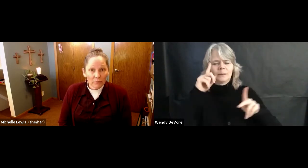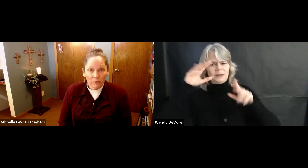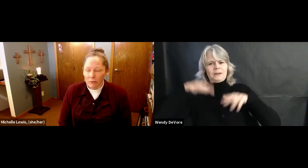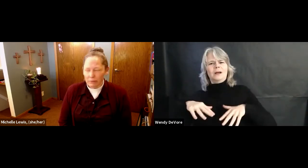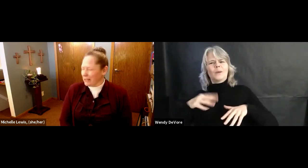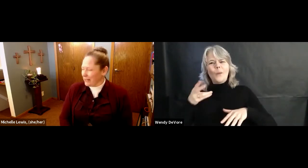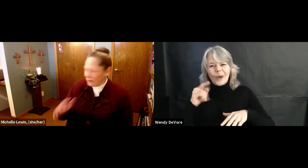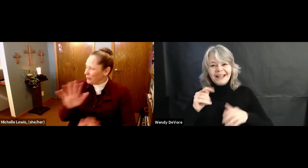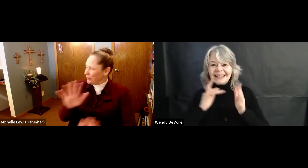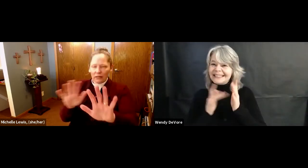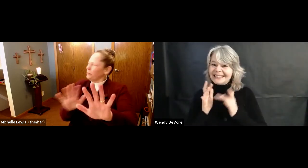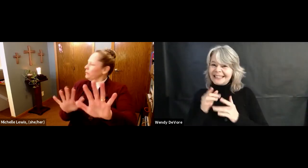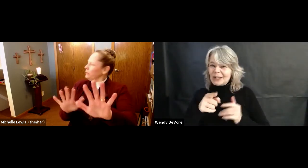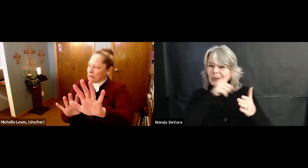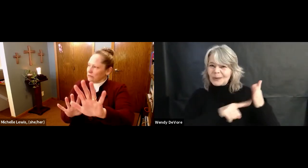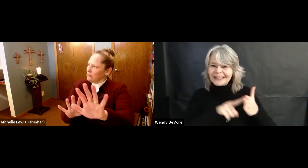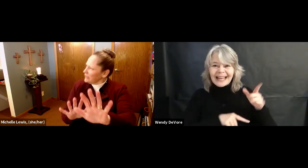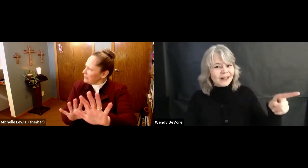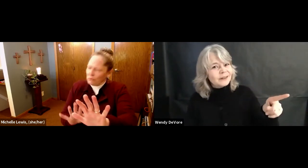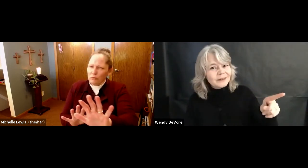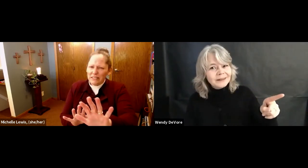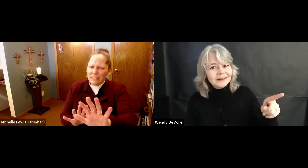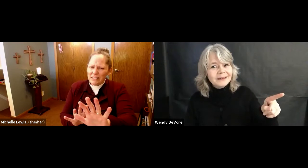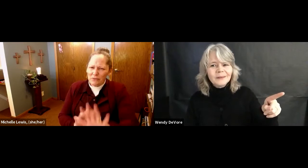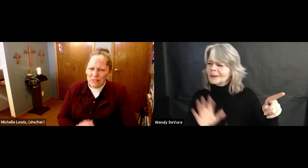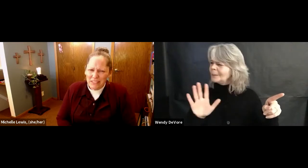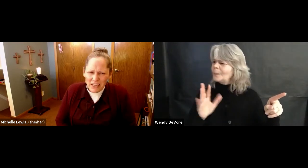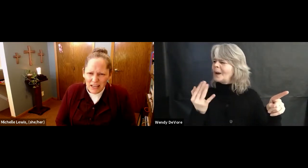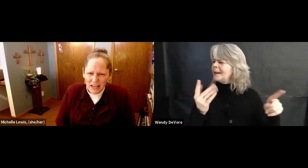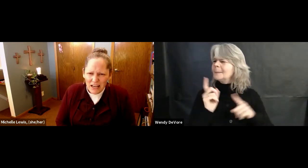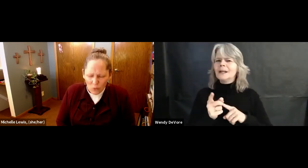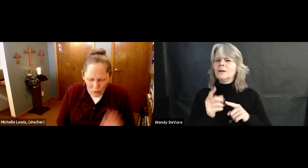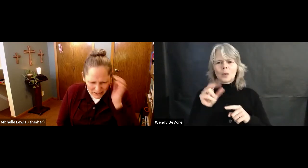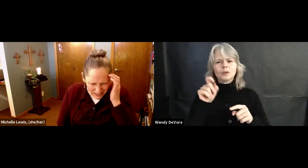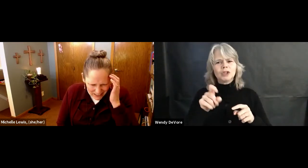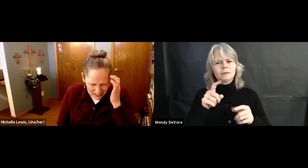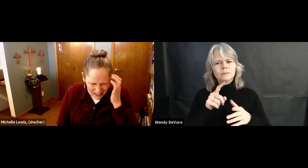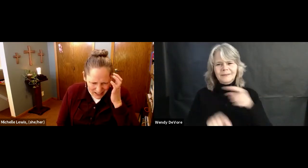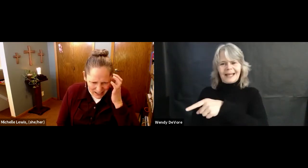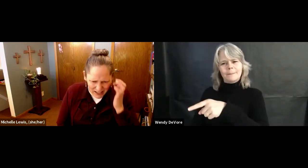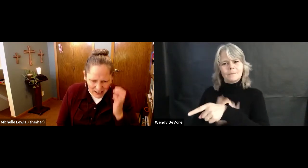Again, people would have been like, wait, what did you say? What?